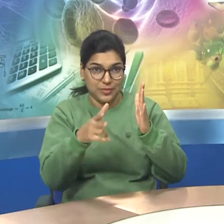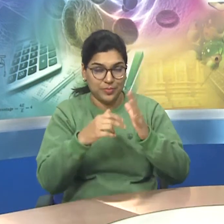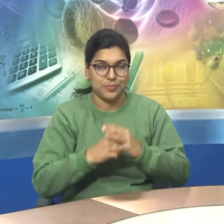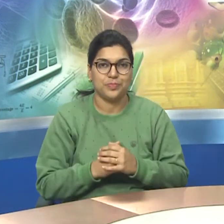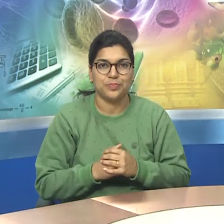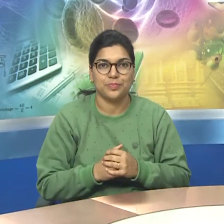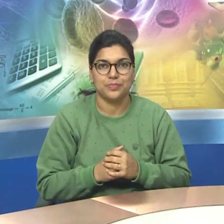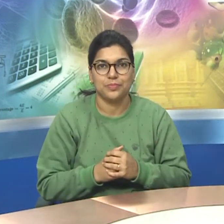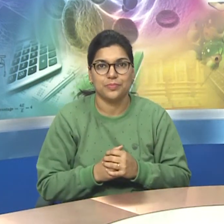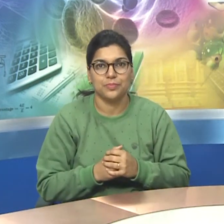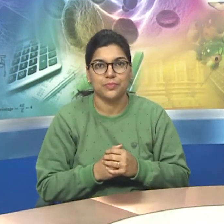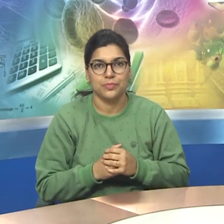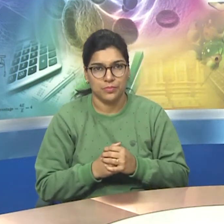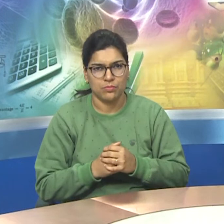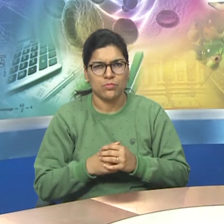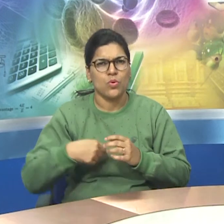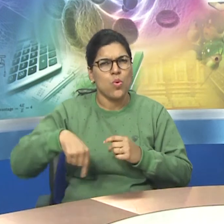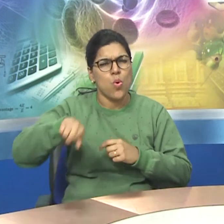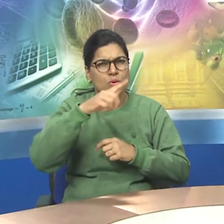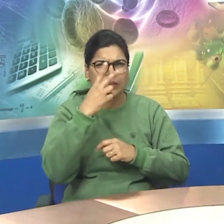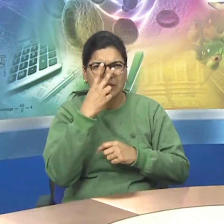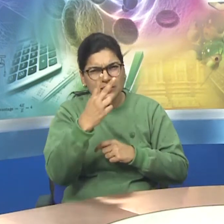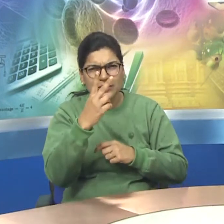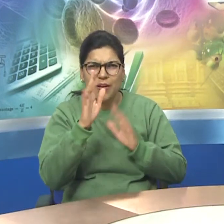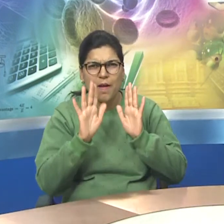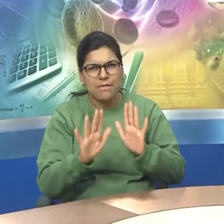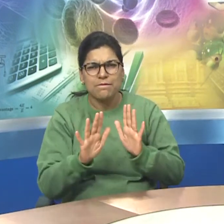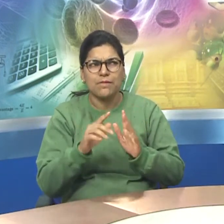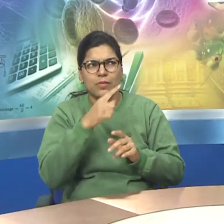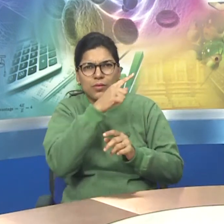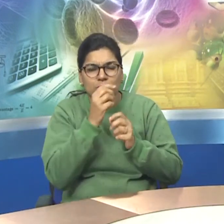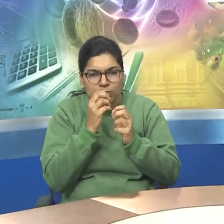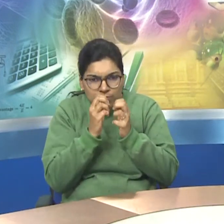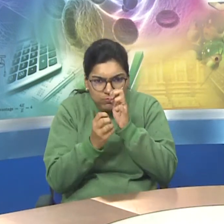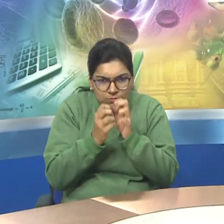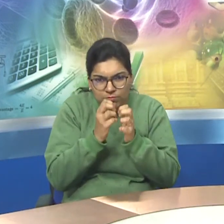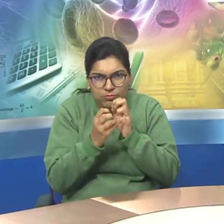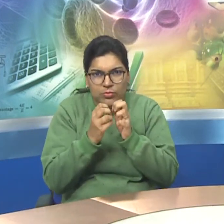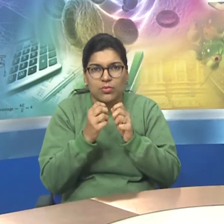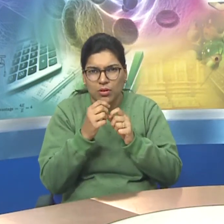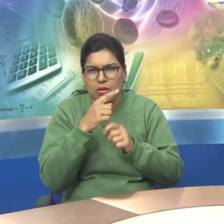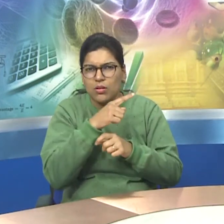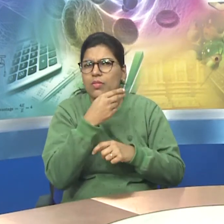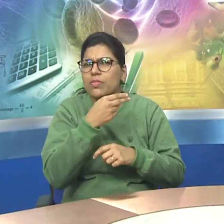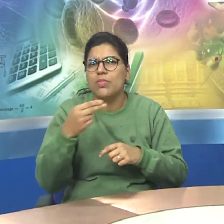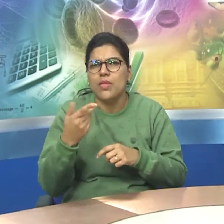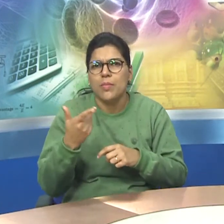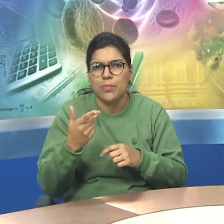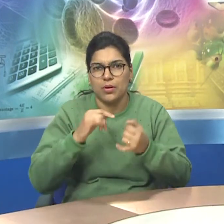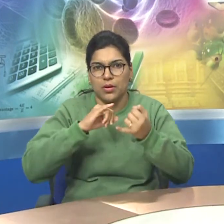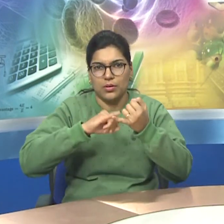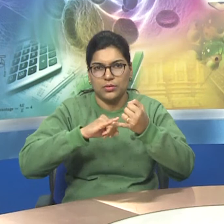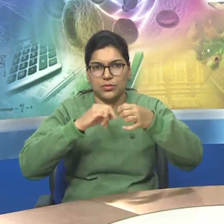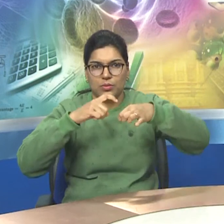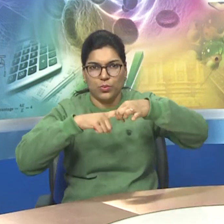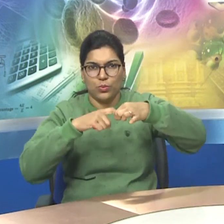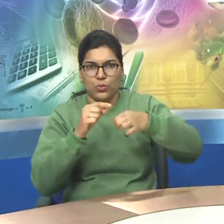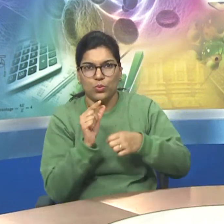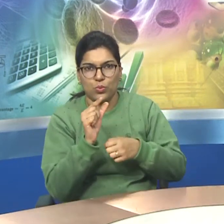The next two lines. These lines explains, no time to see when woods we